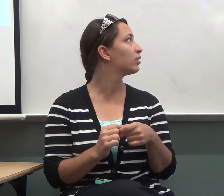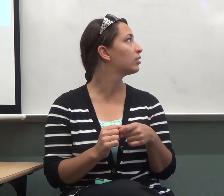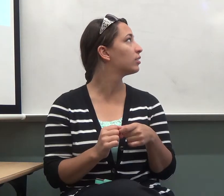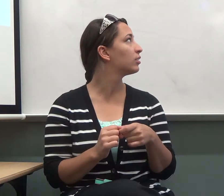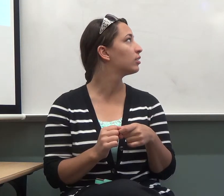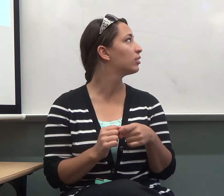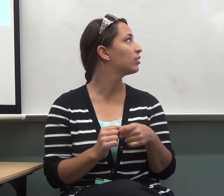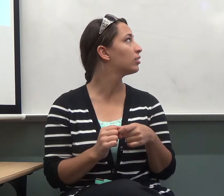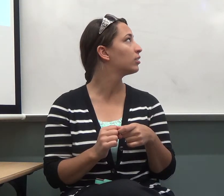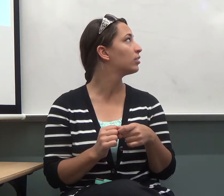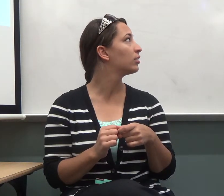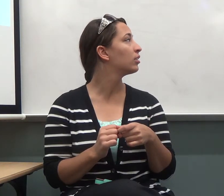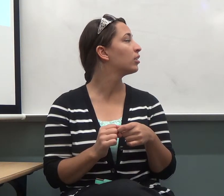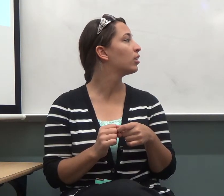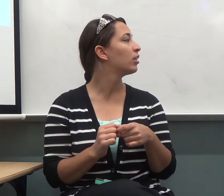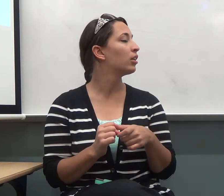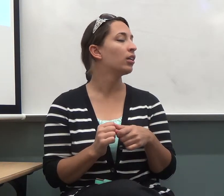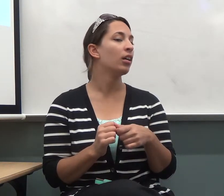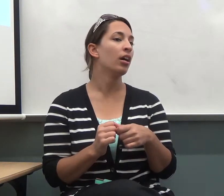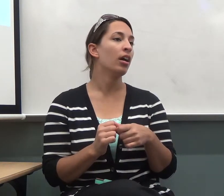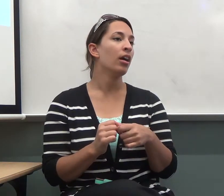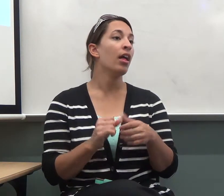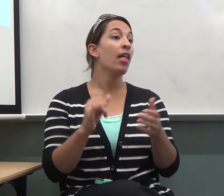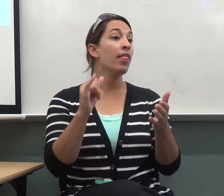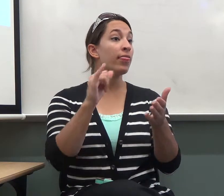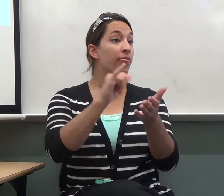Select a subject that can be developed